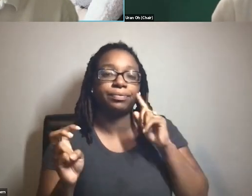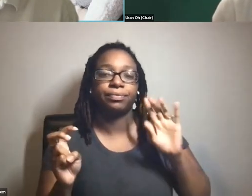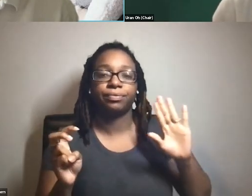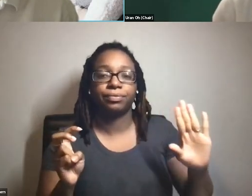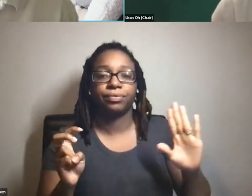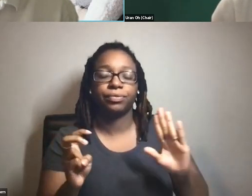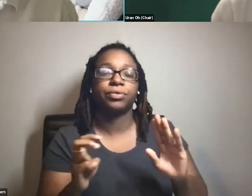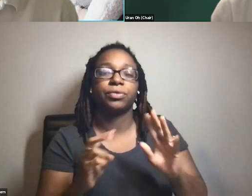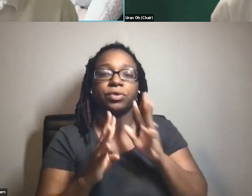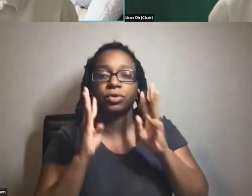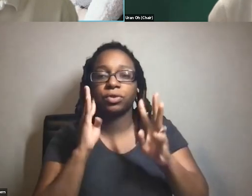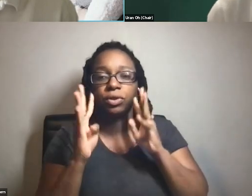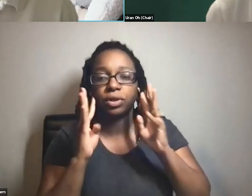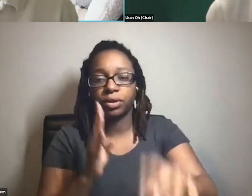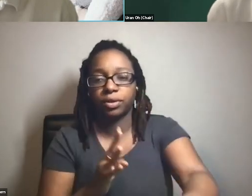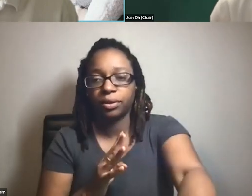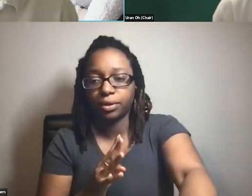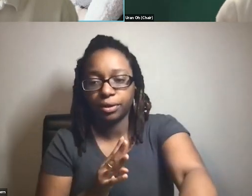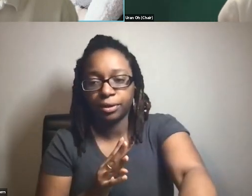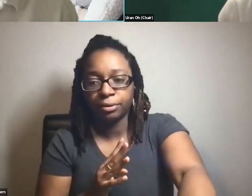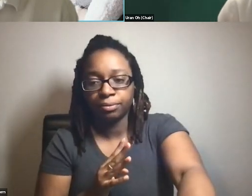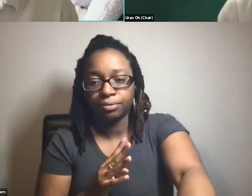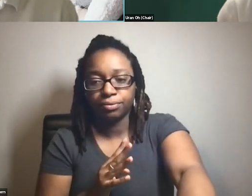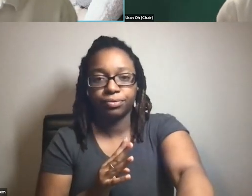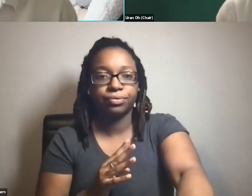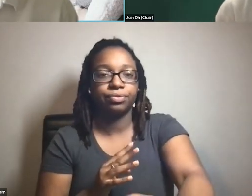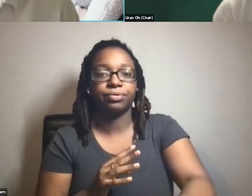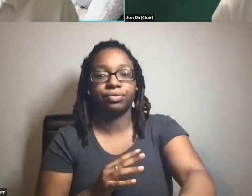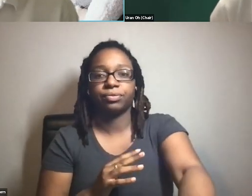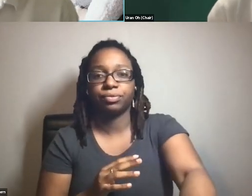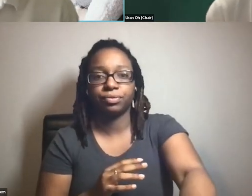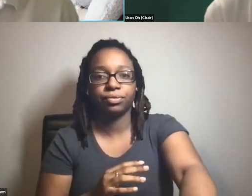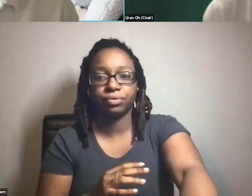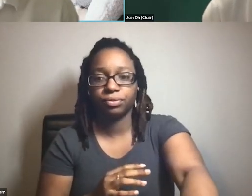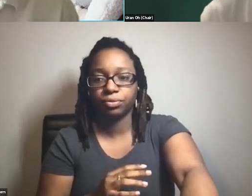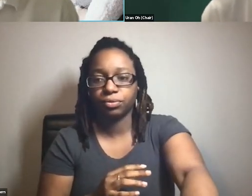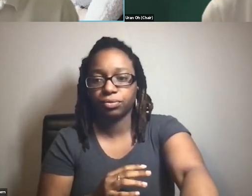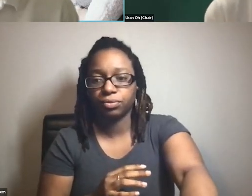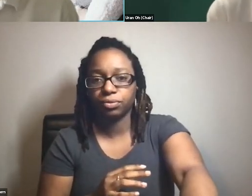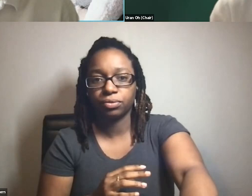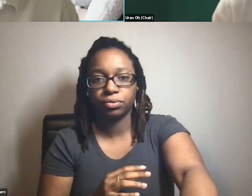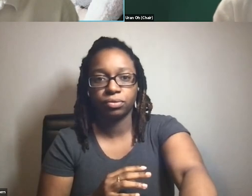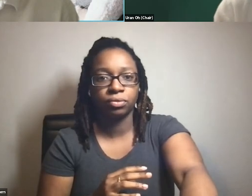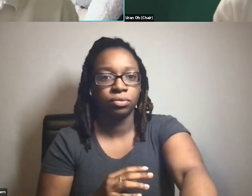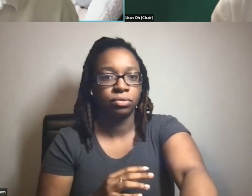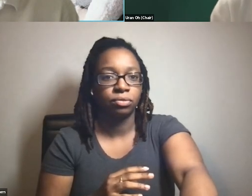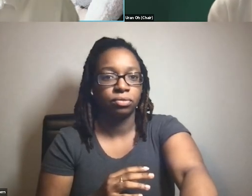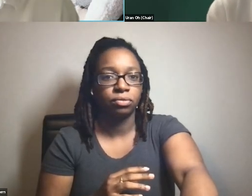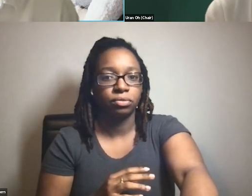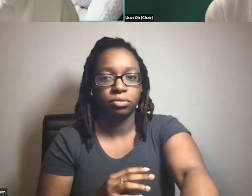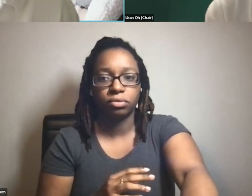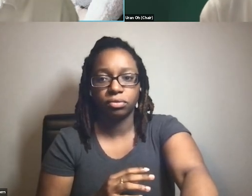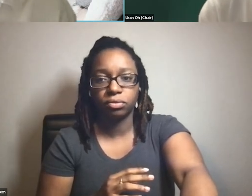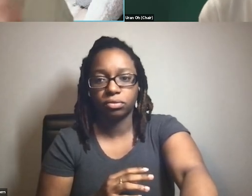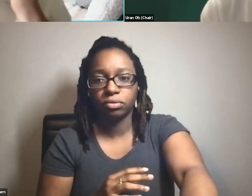an open source customizable accessibility checker for content author. So Adam, please, whenever you're ready, please